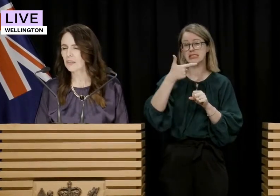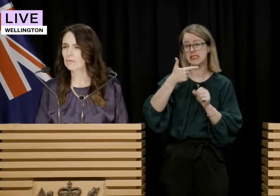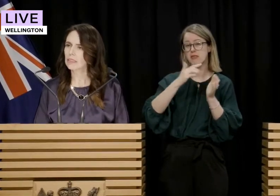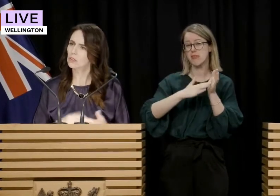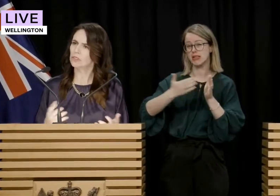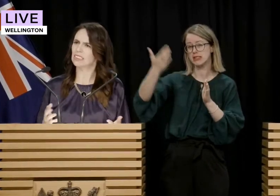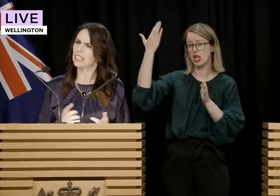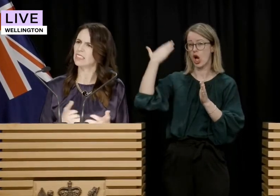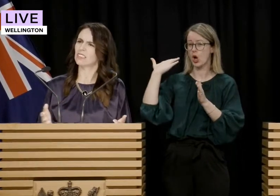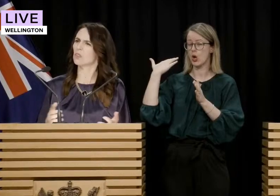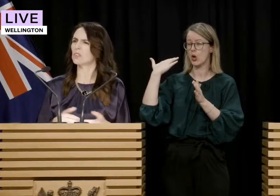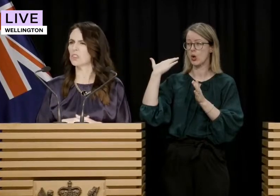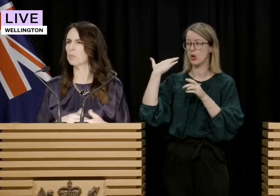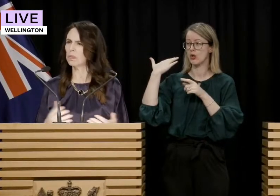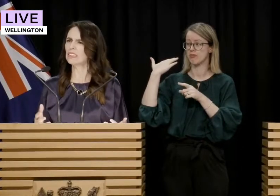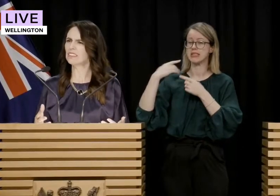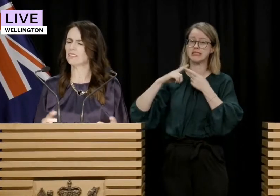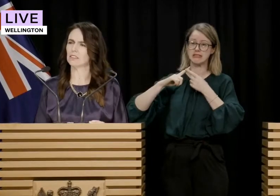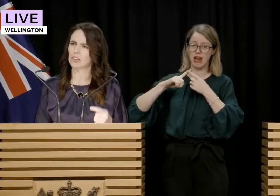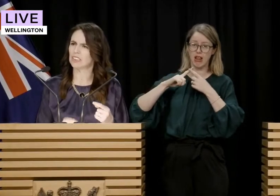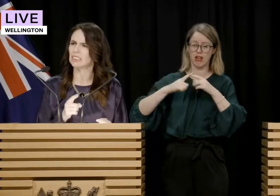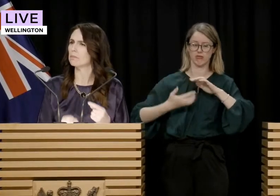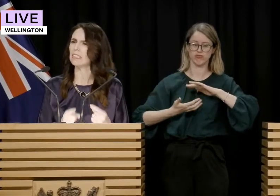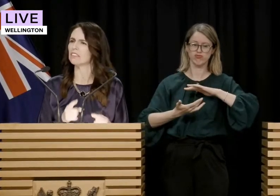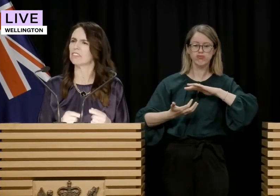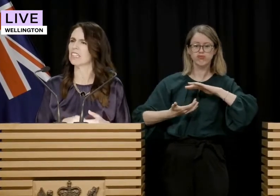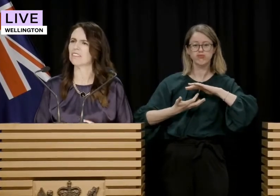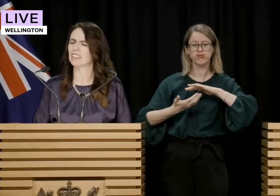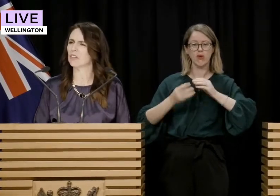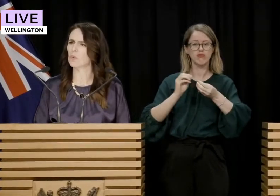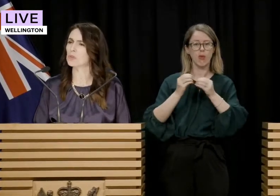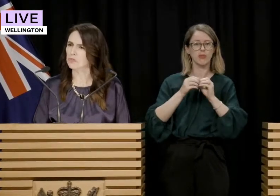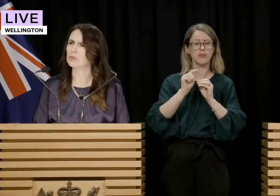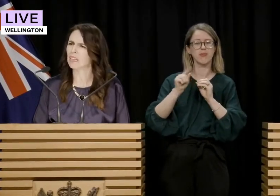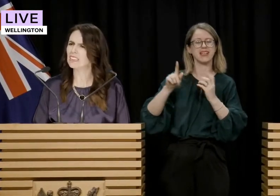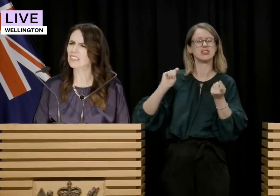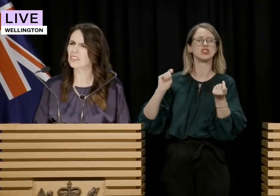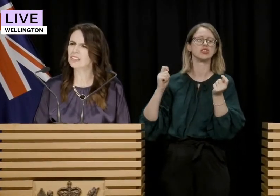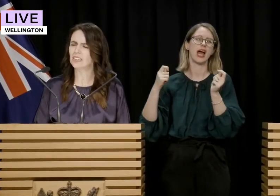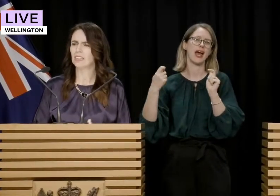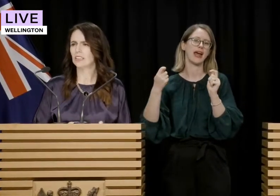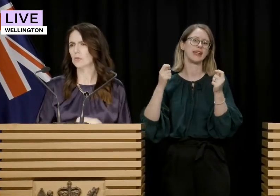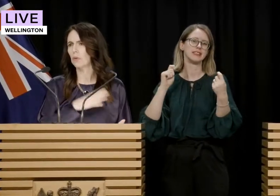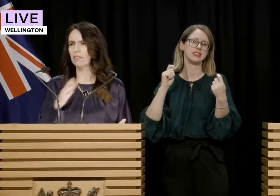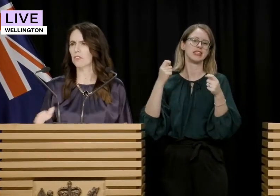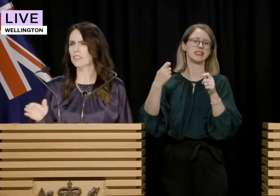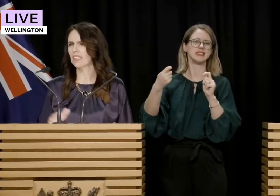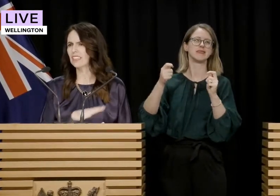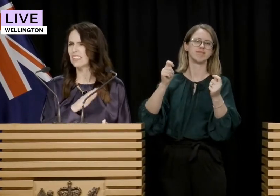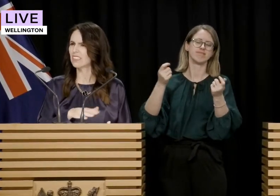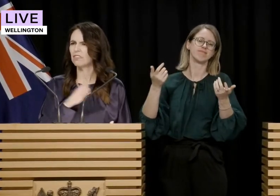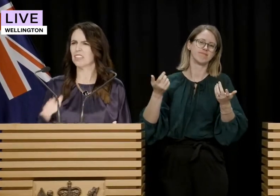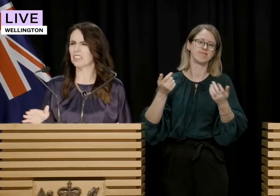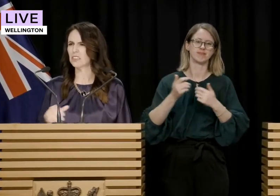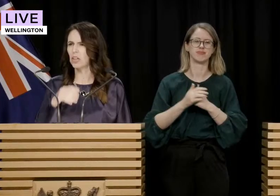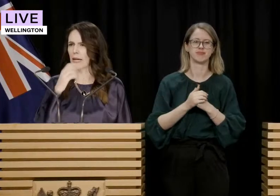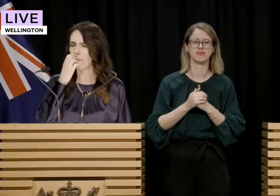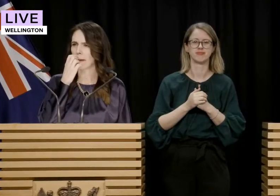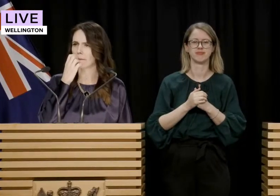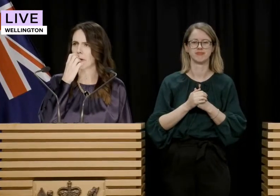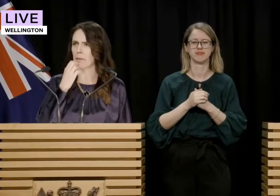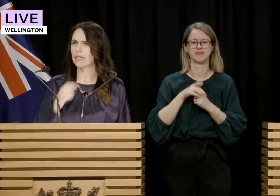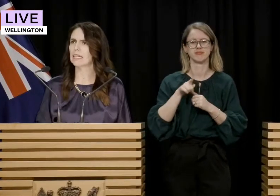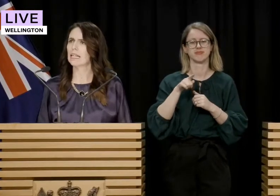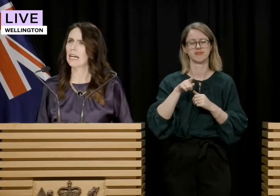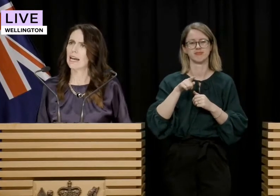months ago. It's not to say that it's not still present. It's just it's a bit different even than it was a few months ago. So it's one of those things that's a very